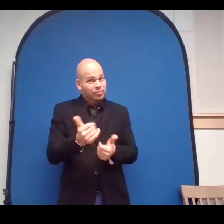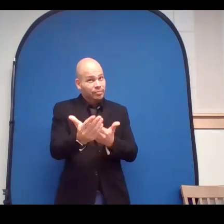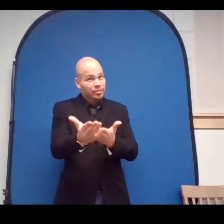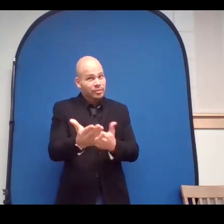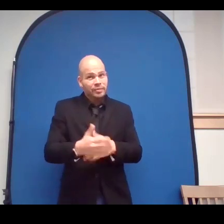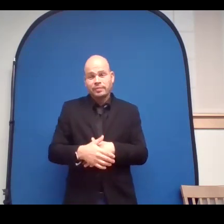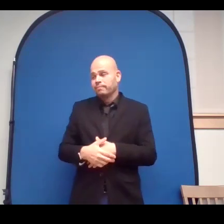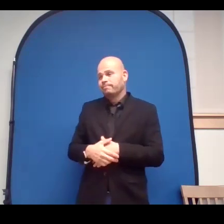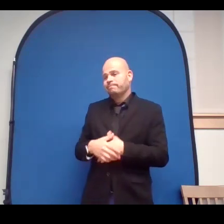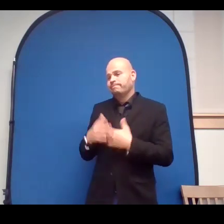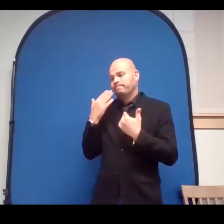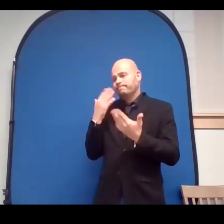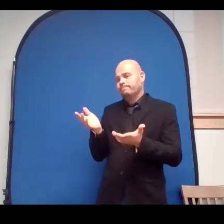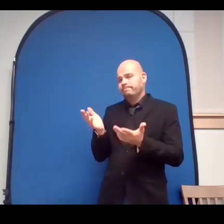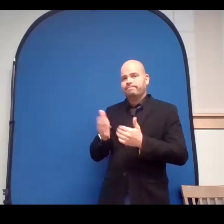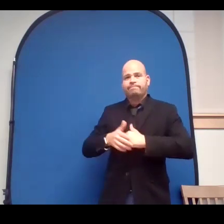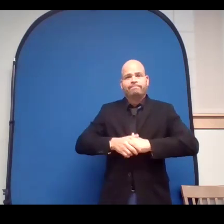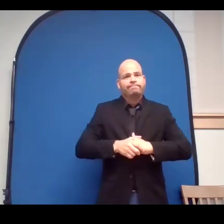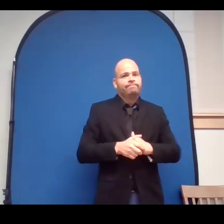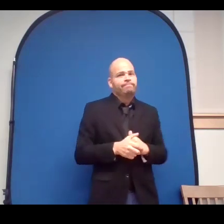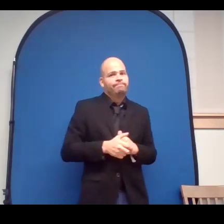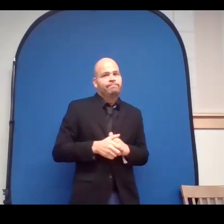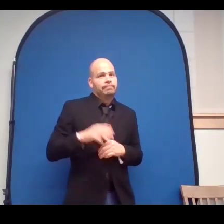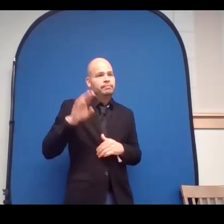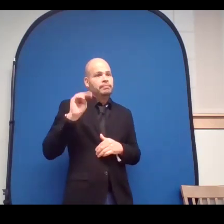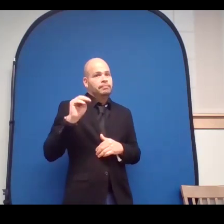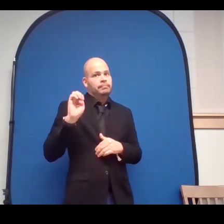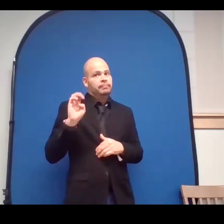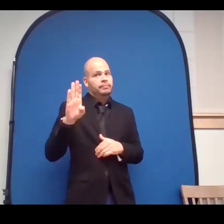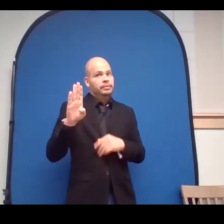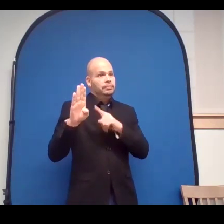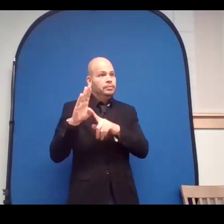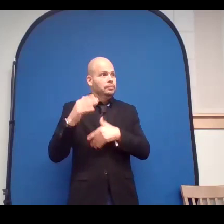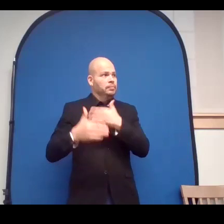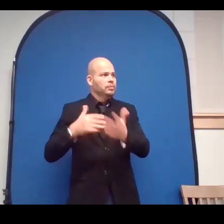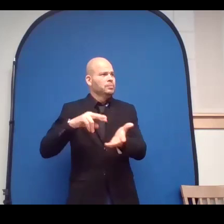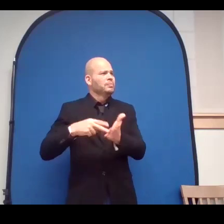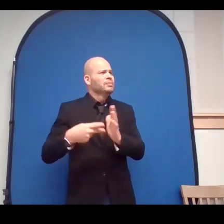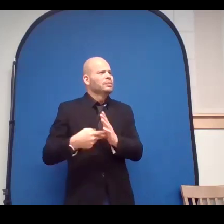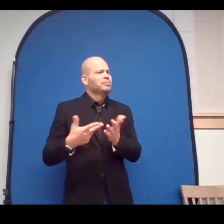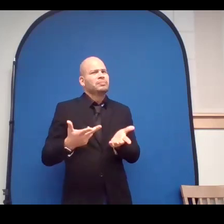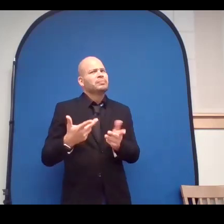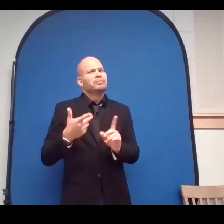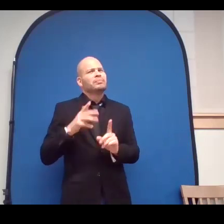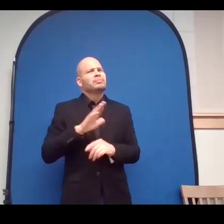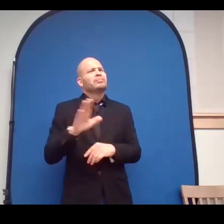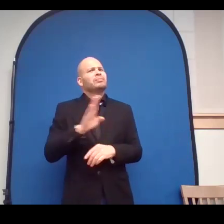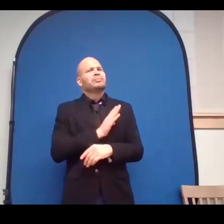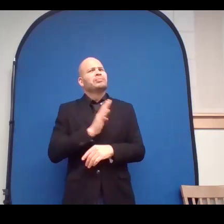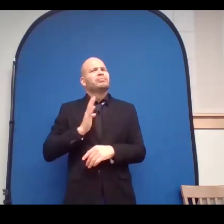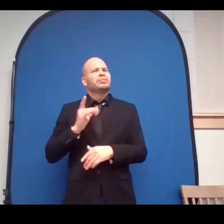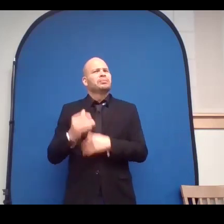And what's the MEB process? It's the med board process, sir. And that takes a while